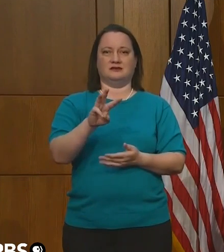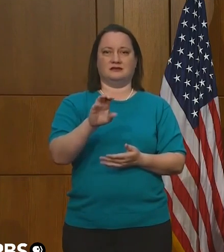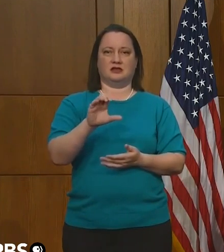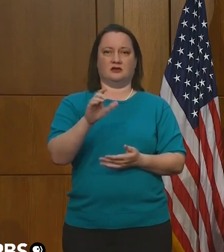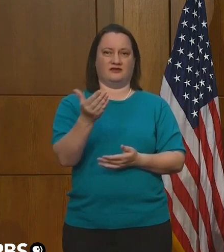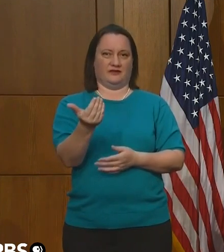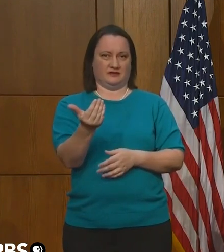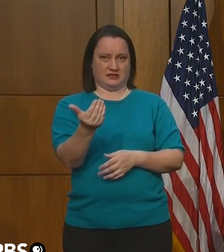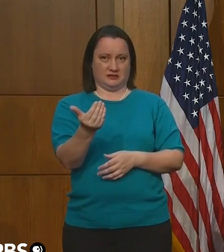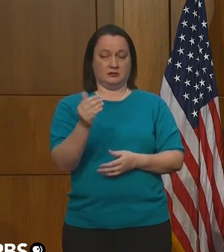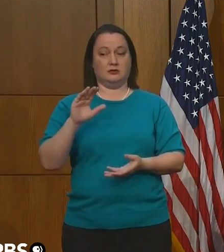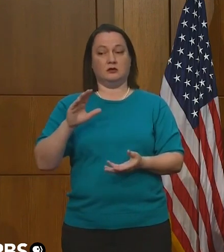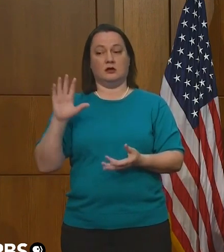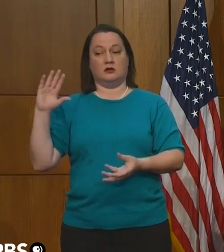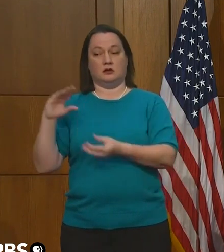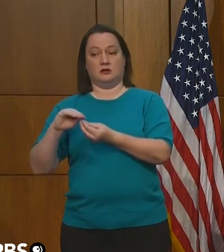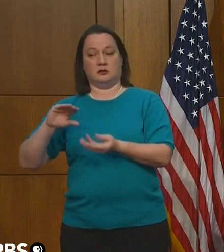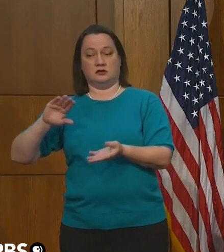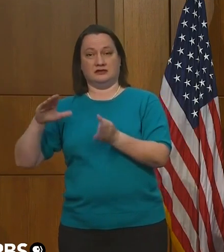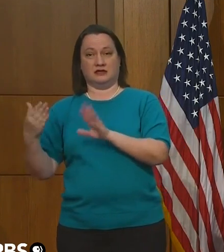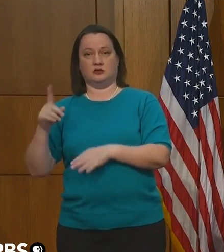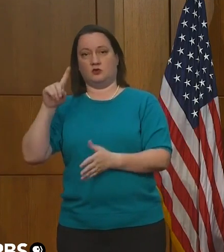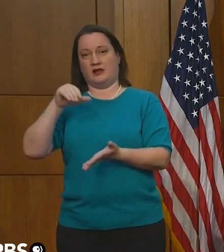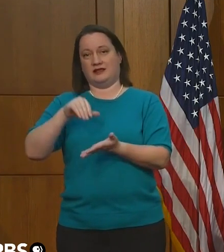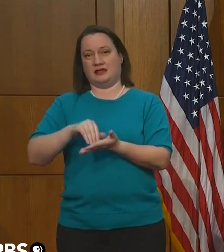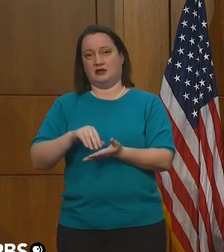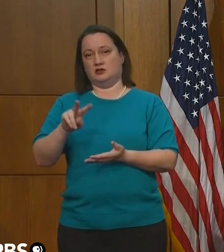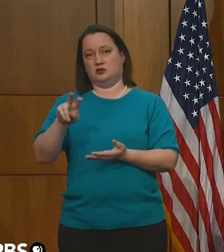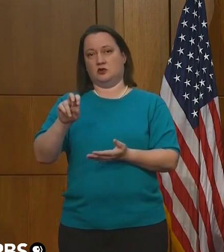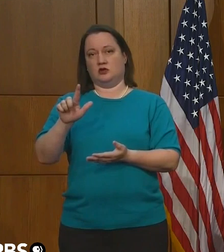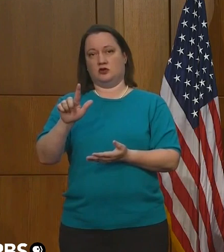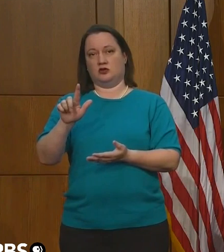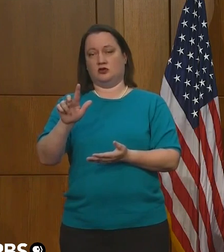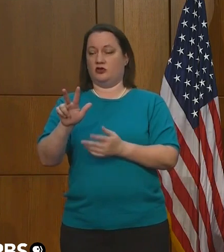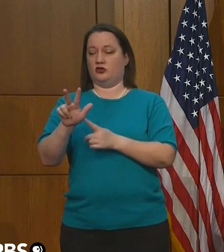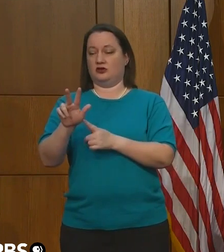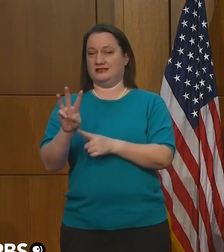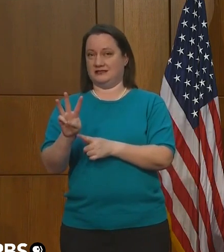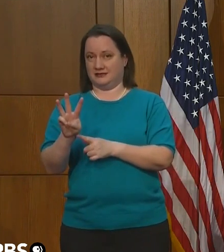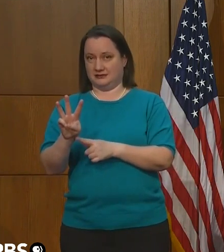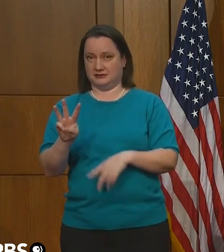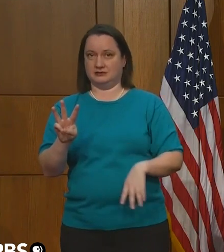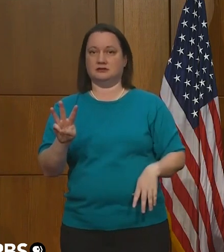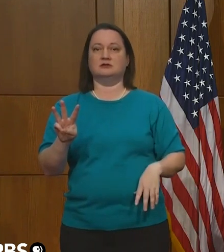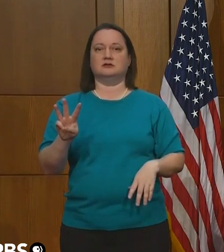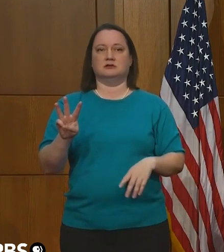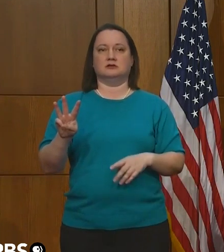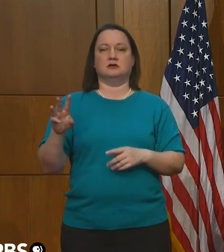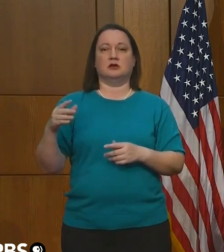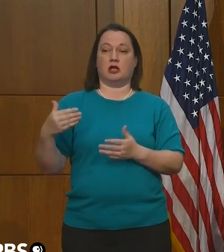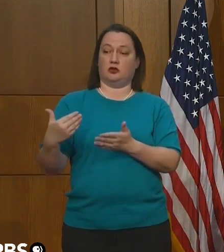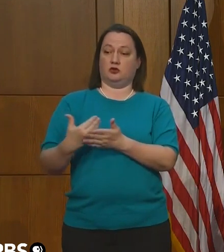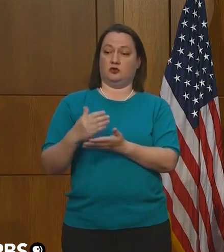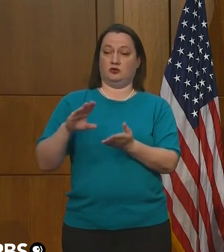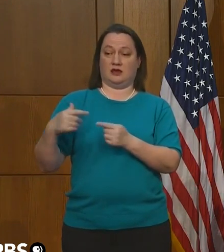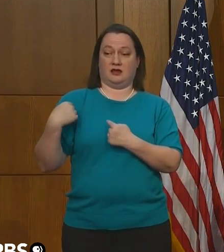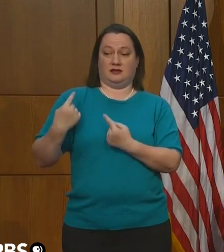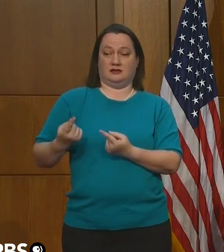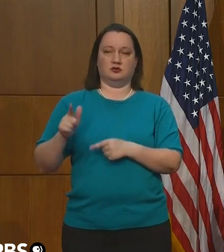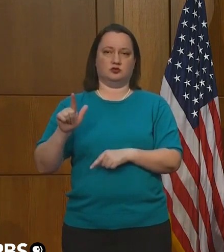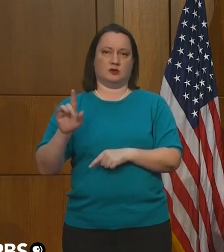1,615. The total deaths to date are 1,236. New deaths in the last reporting period is